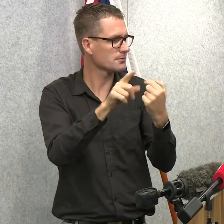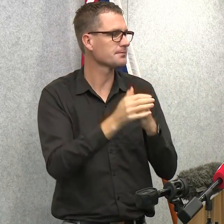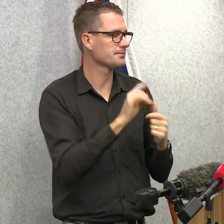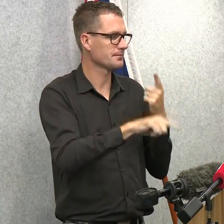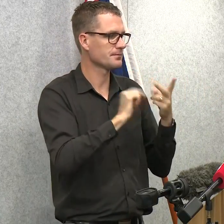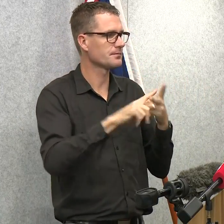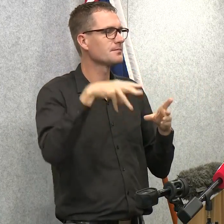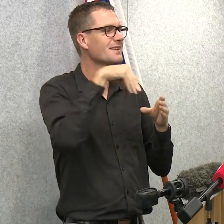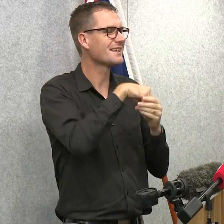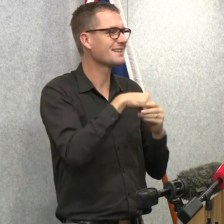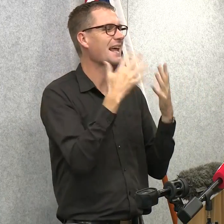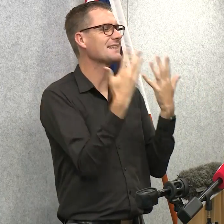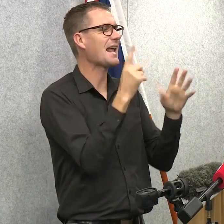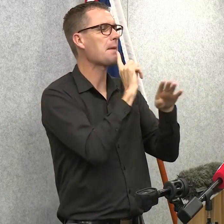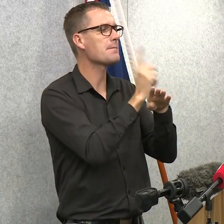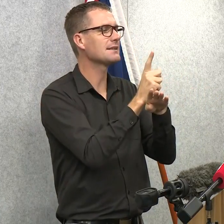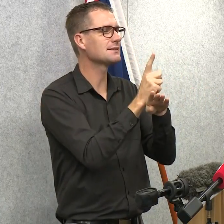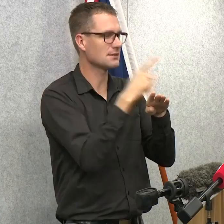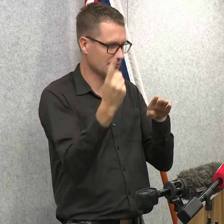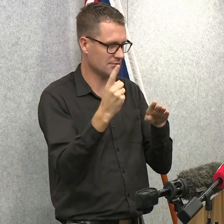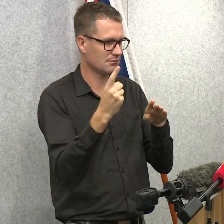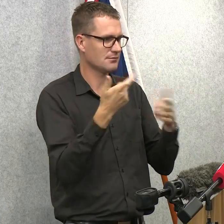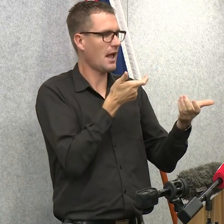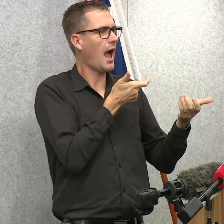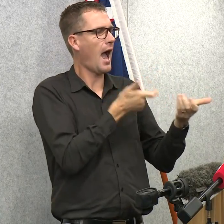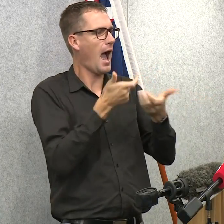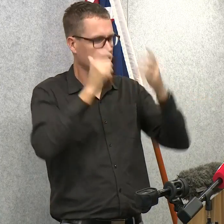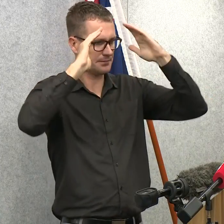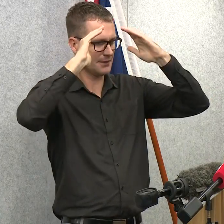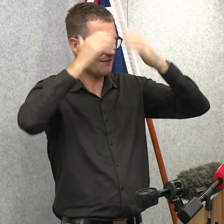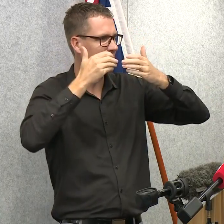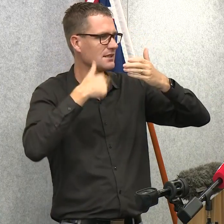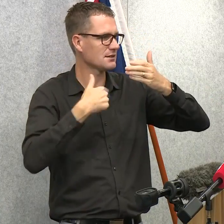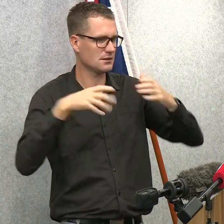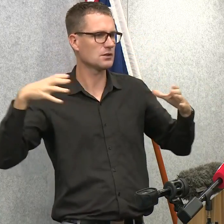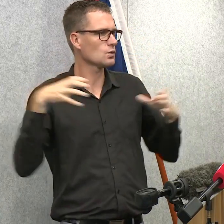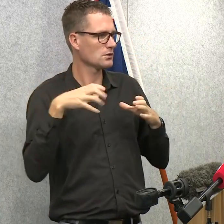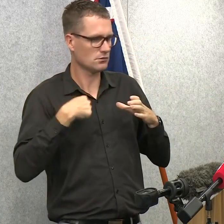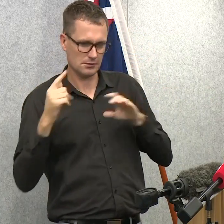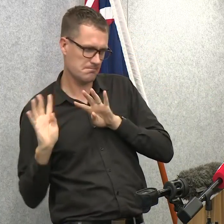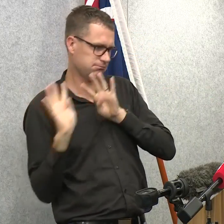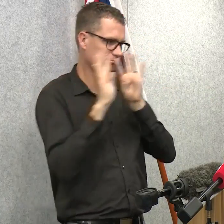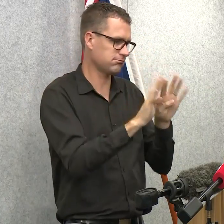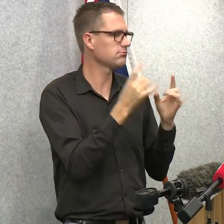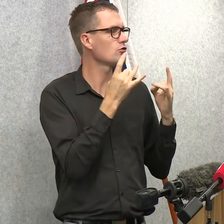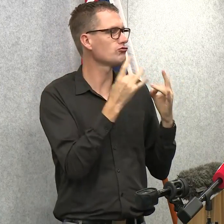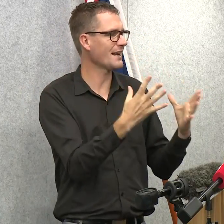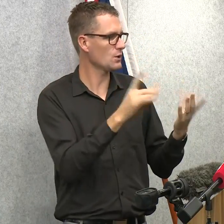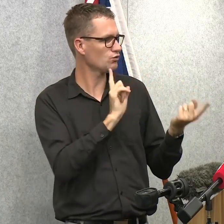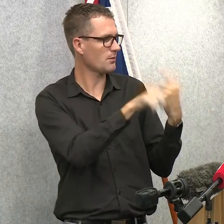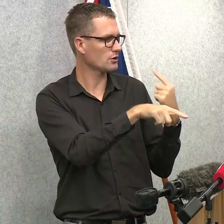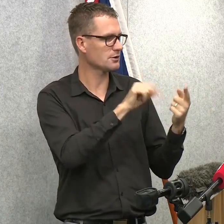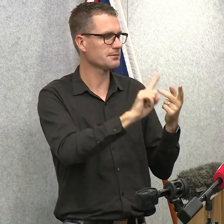minutes, our armed offenders squad were on scene, ready to respond. And